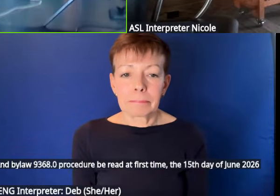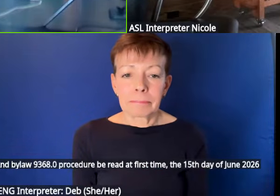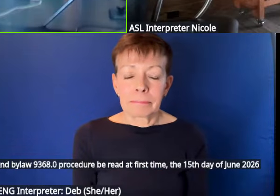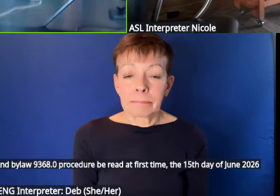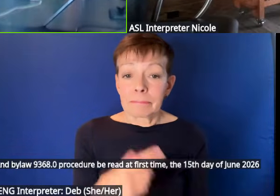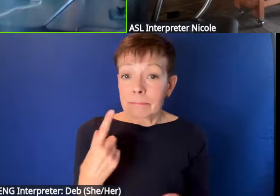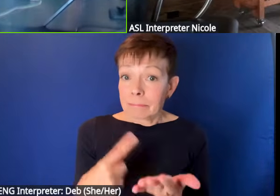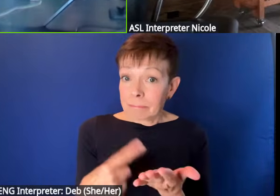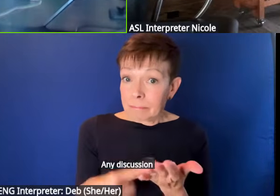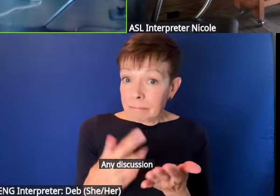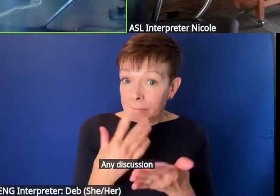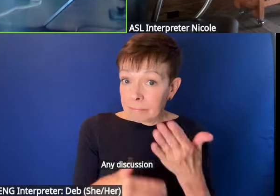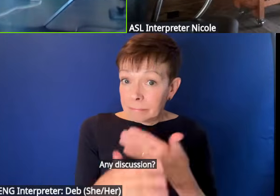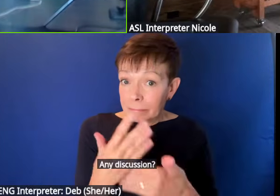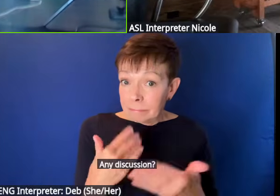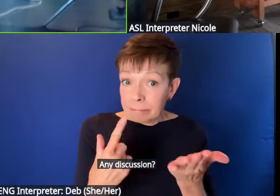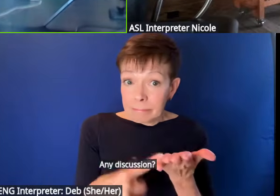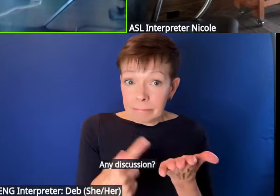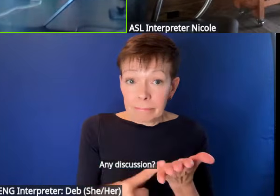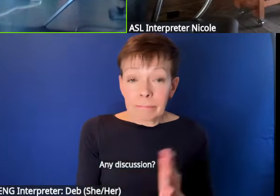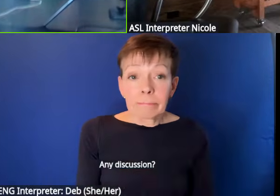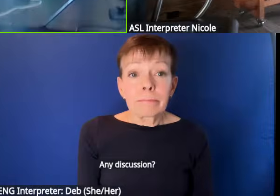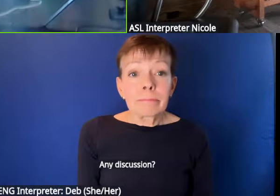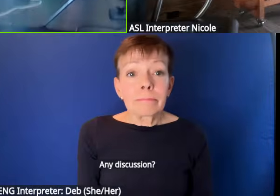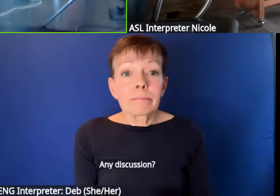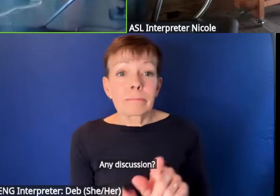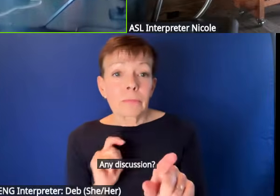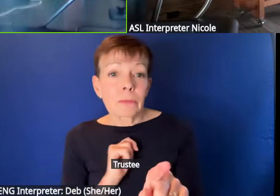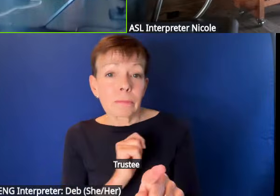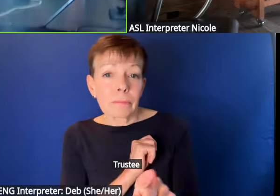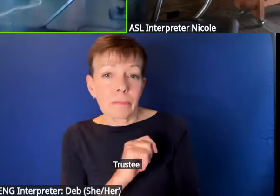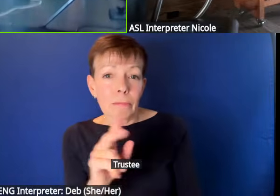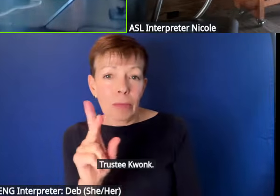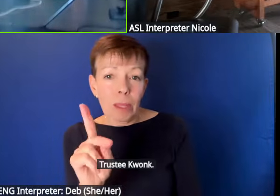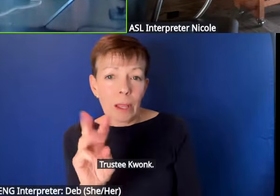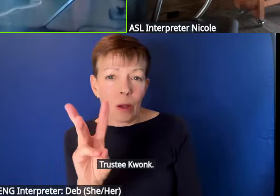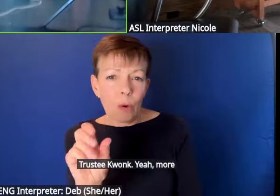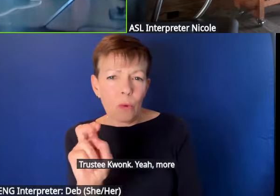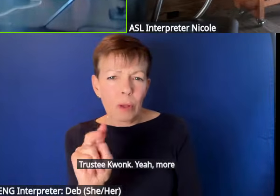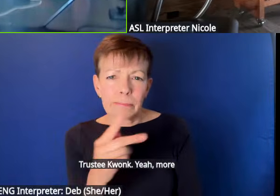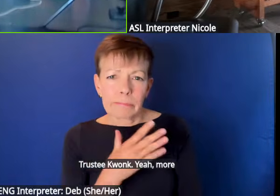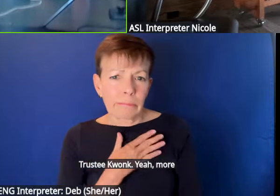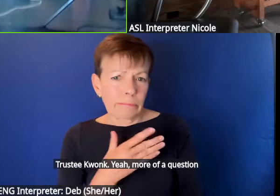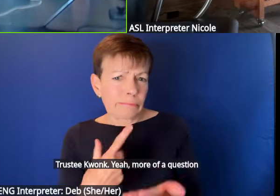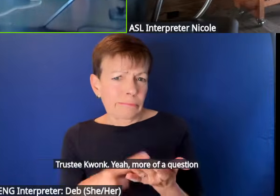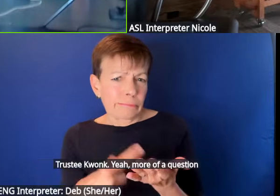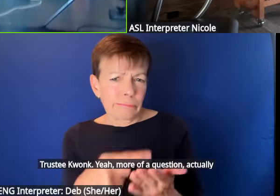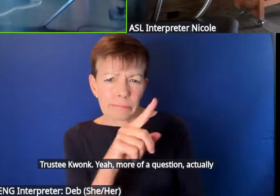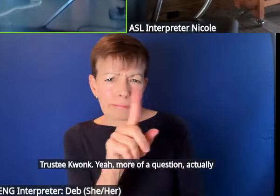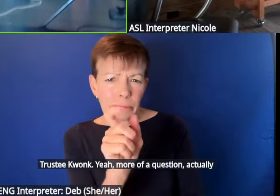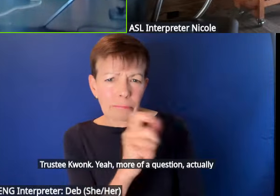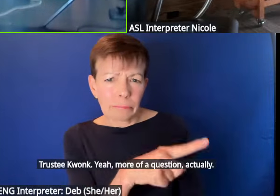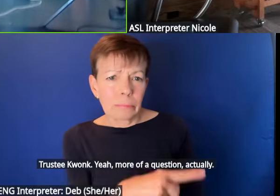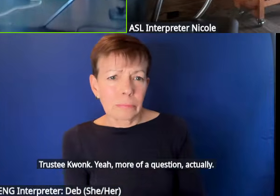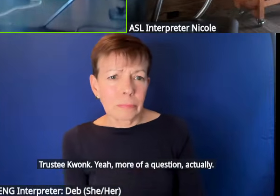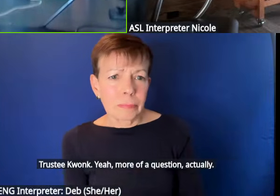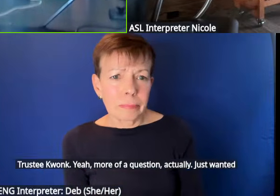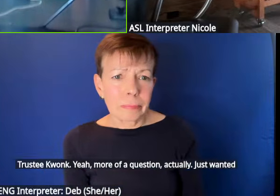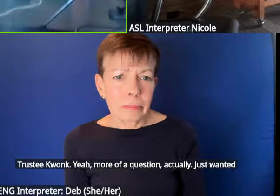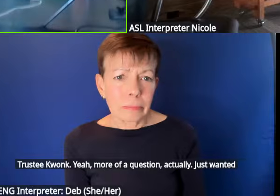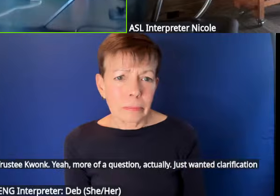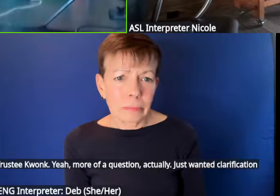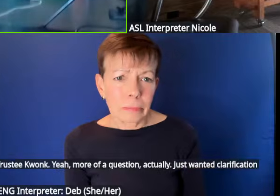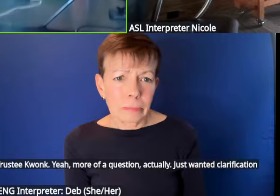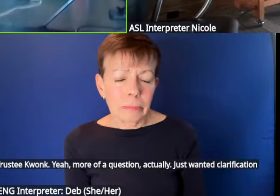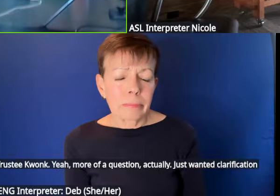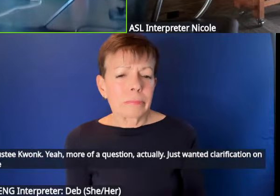Any discussion? Trustee Plum. Yeah, more of a question, actually. Just wanted clarification on